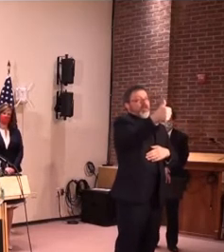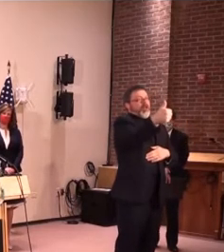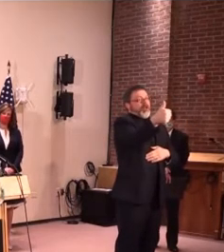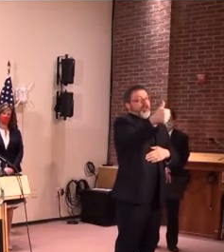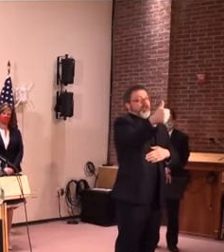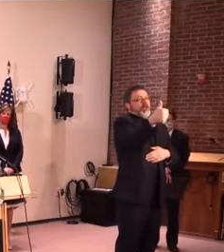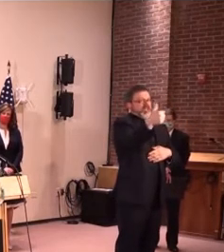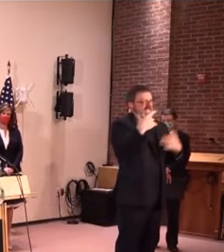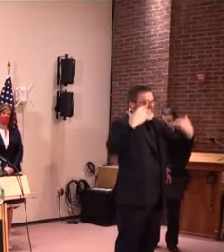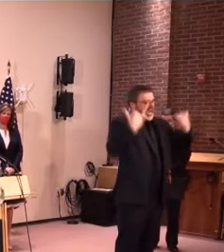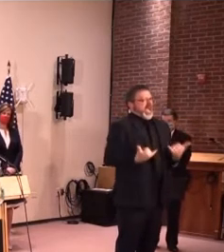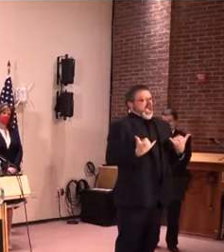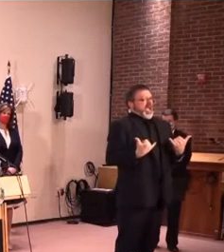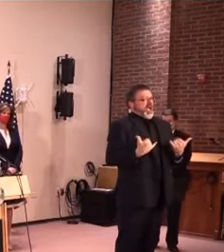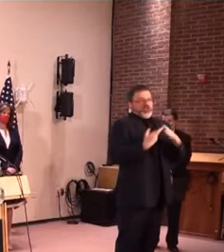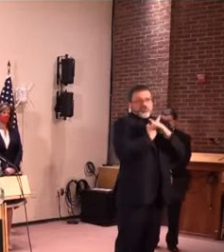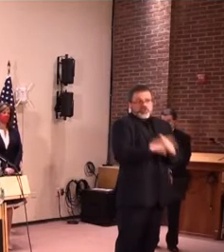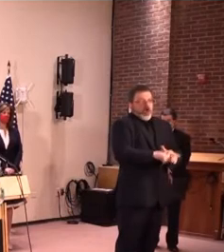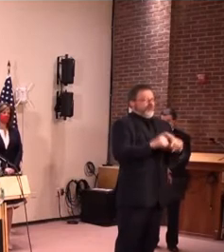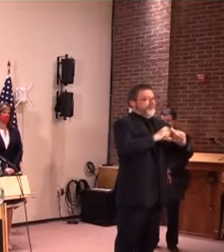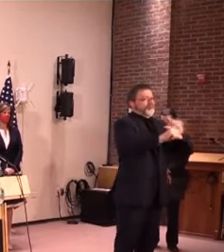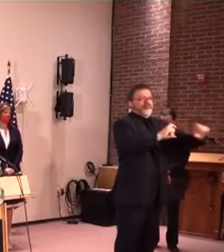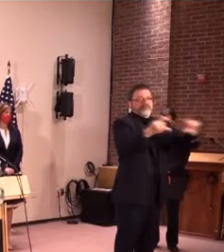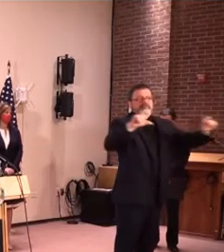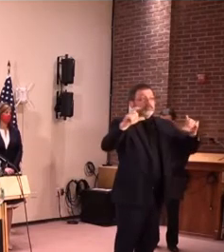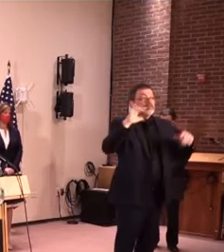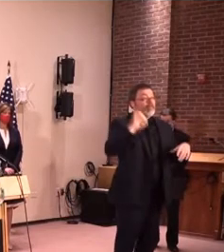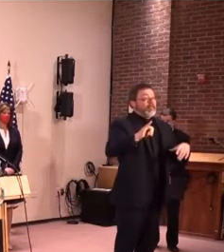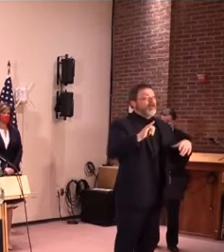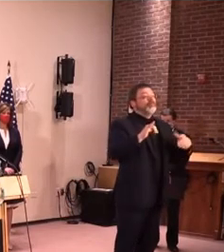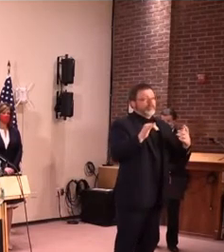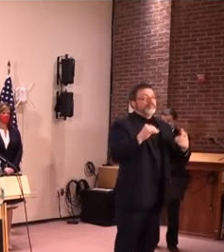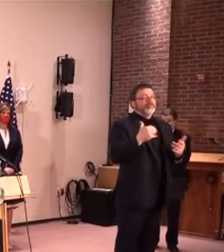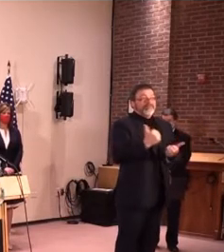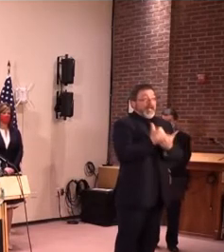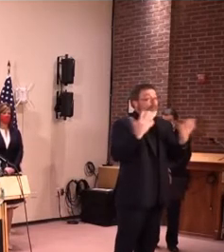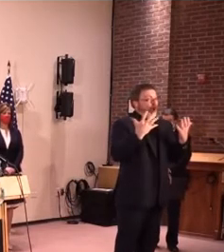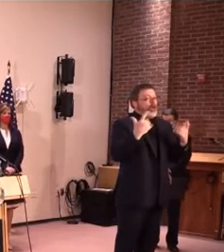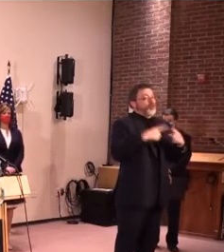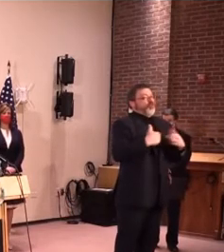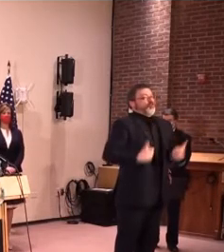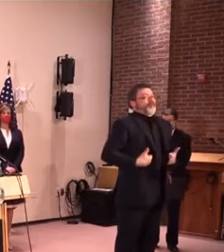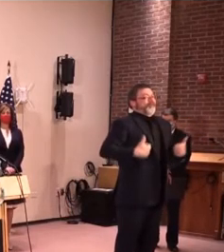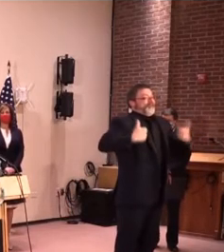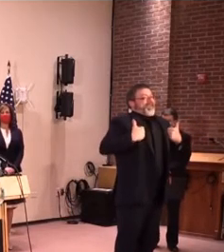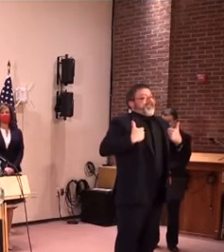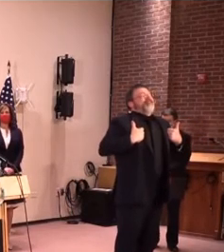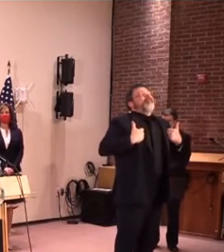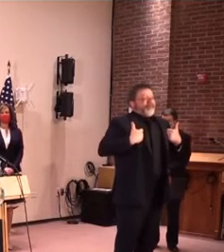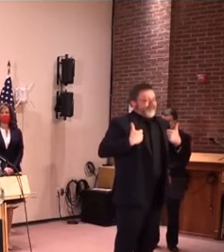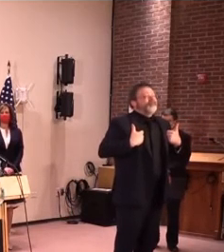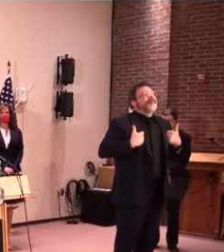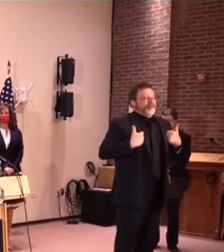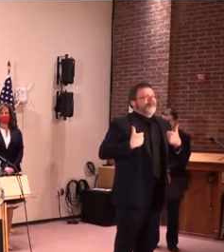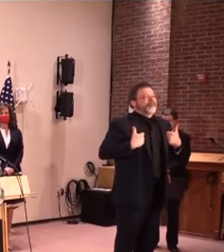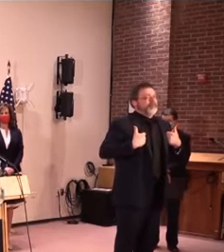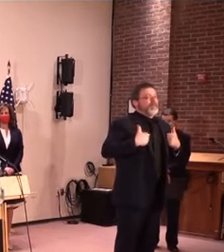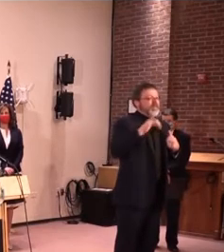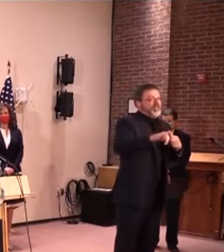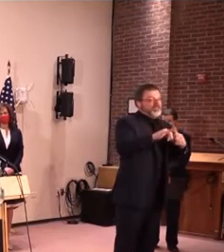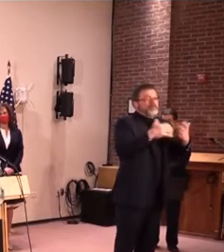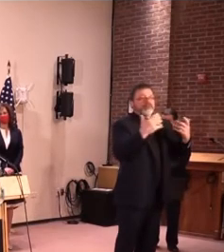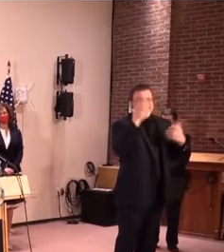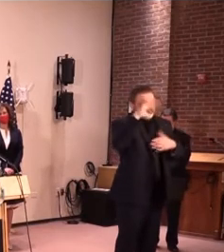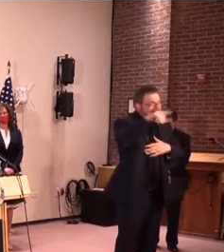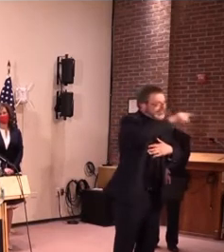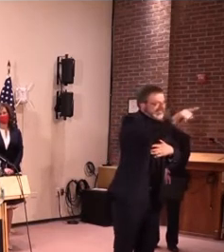money out the door to help businesses survive right now. Many are still closed. Others